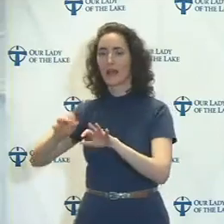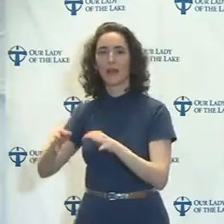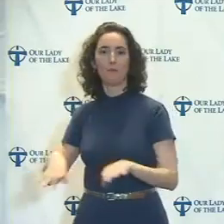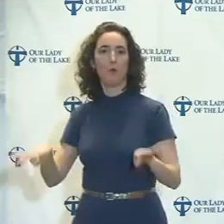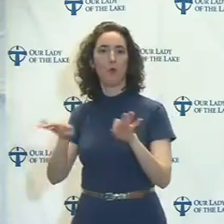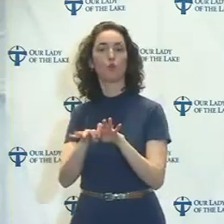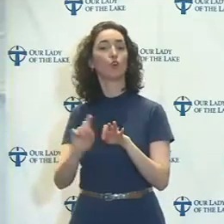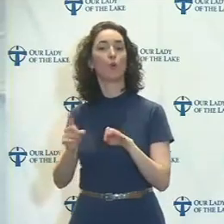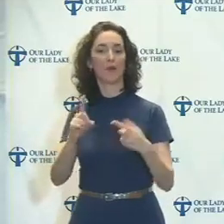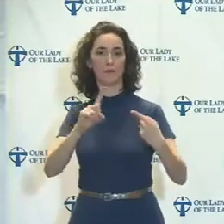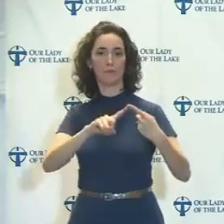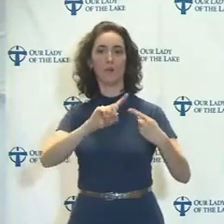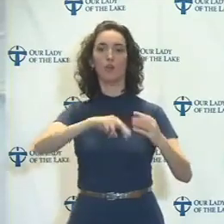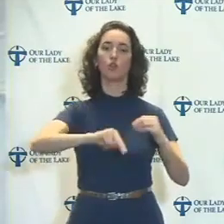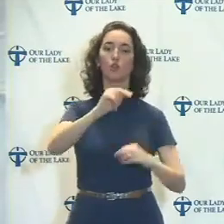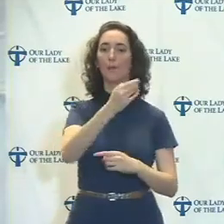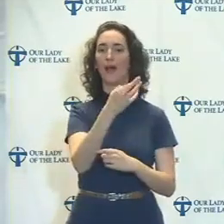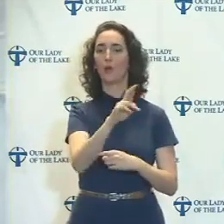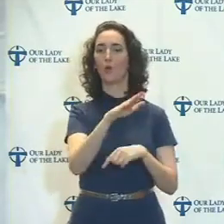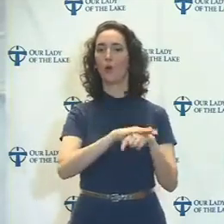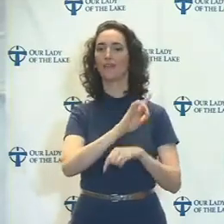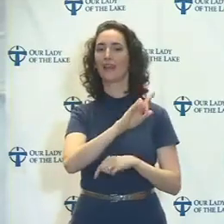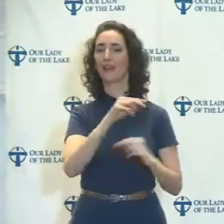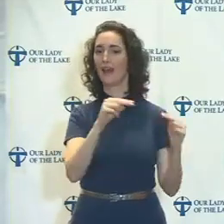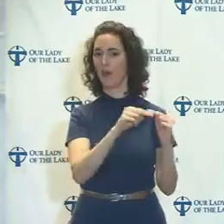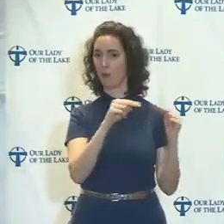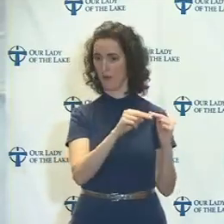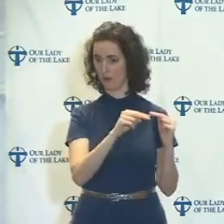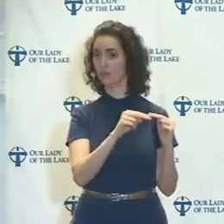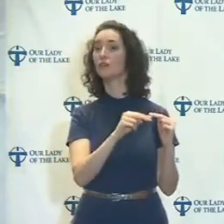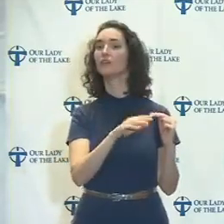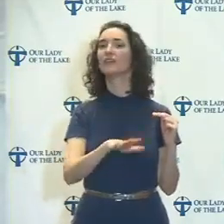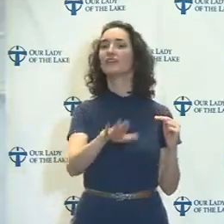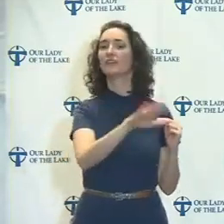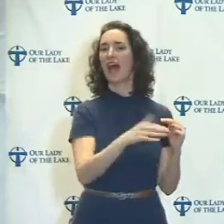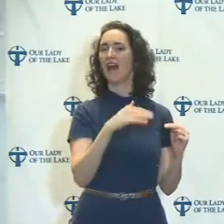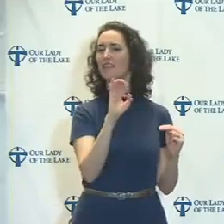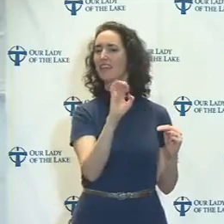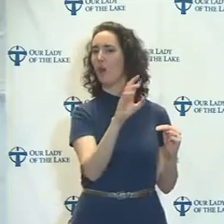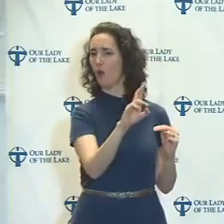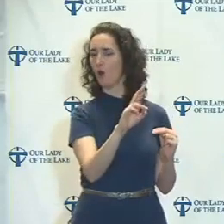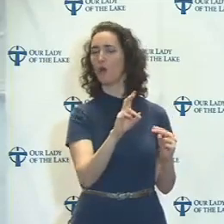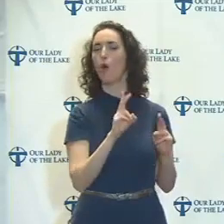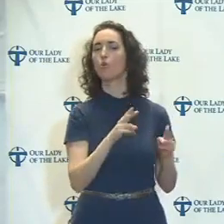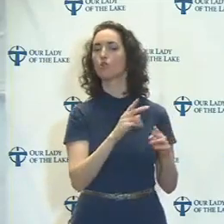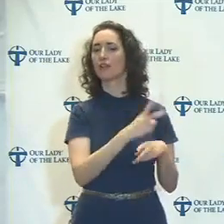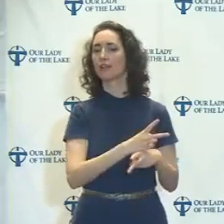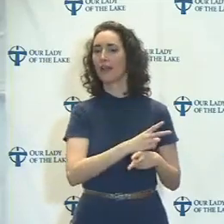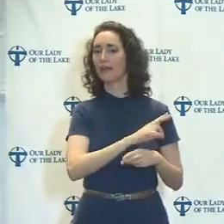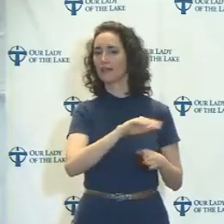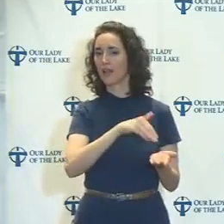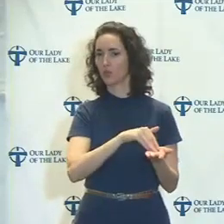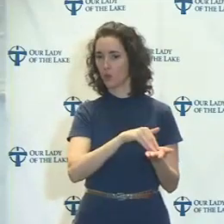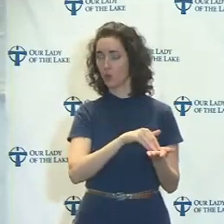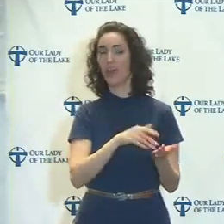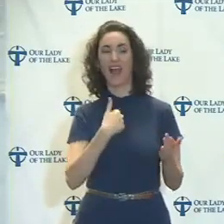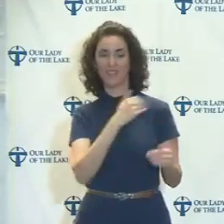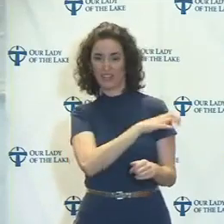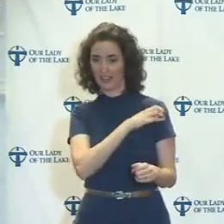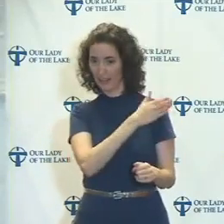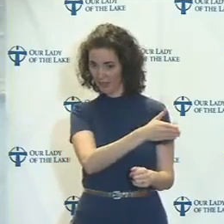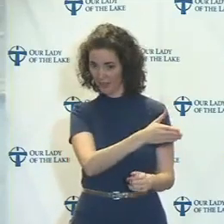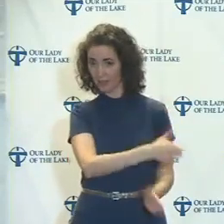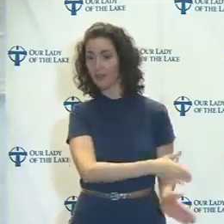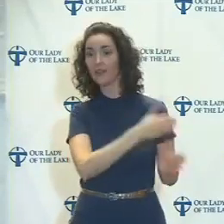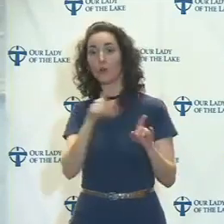site in North Baton Rouge on Airline Highway where we have our ER, we have our urgent care center, and we have a clinic. We also opened a